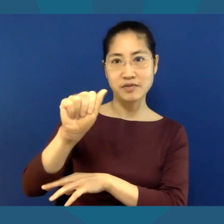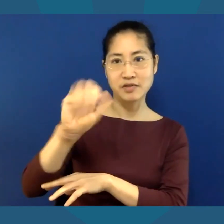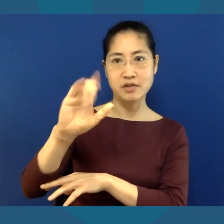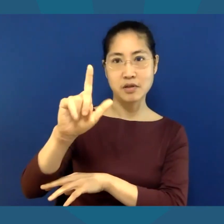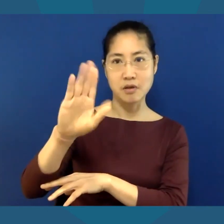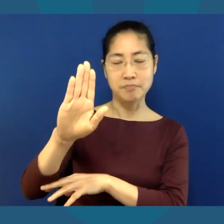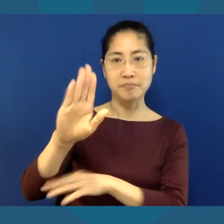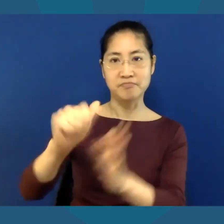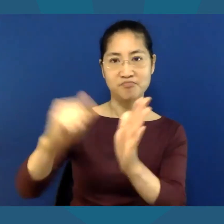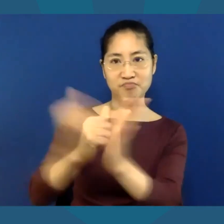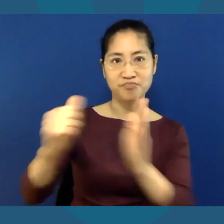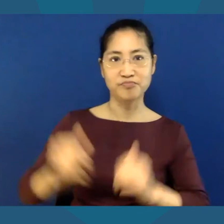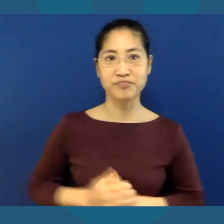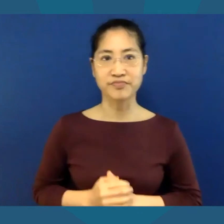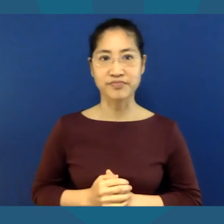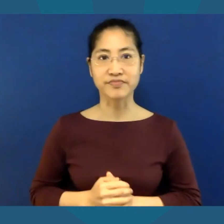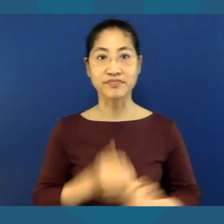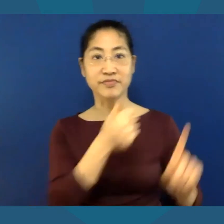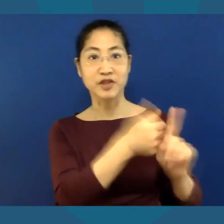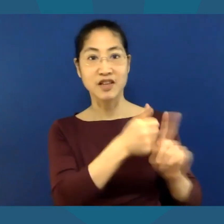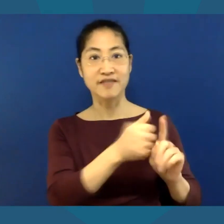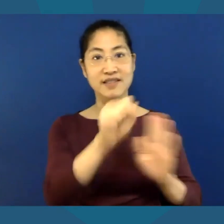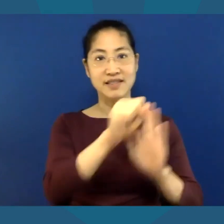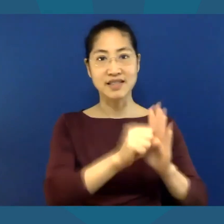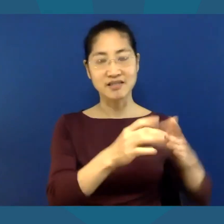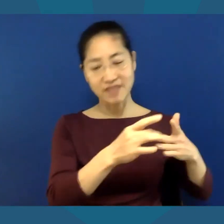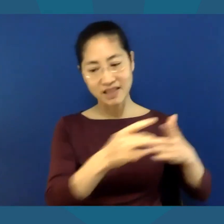Sierra Club's report card in 2019.